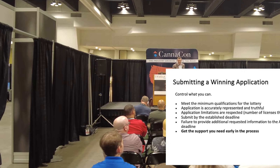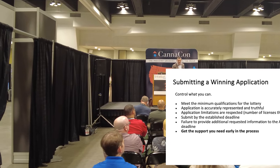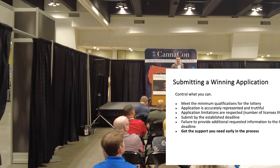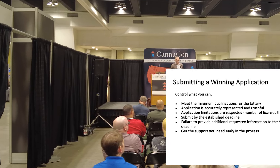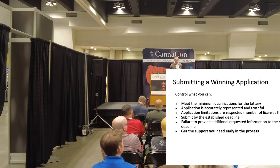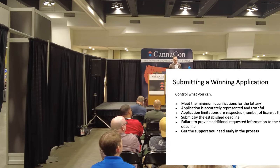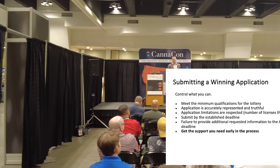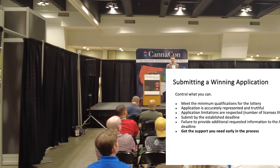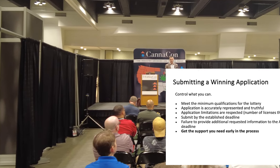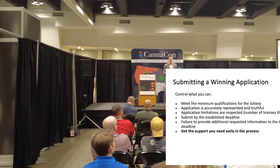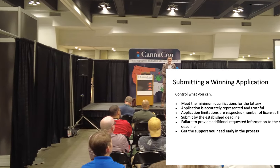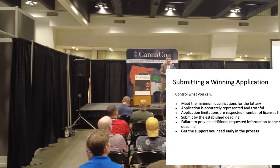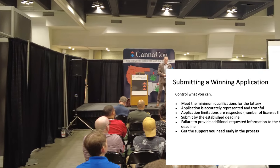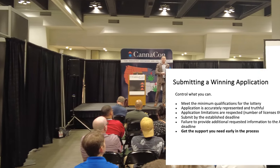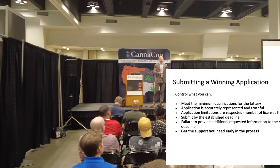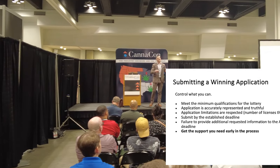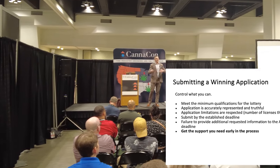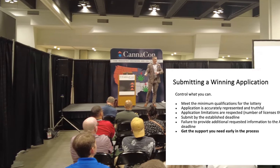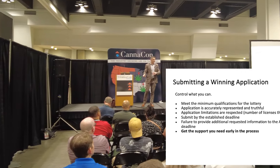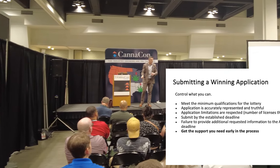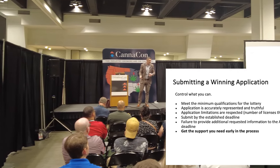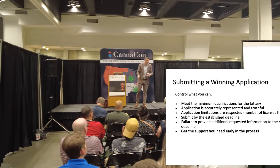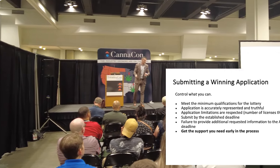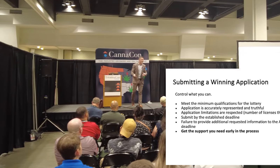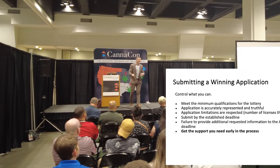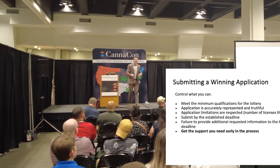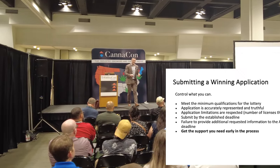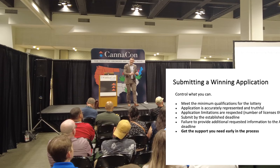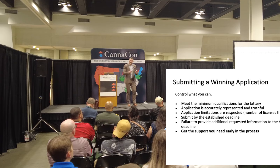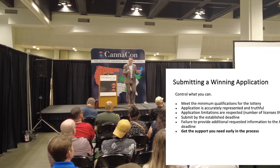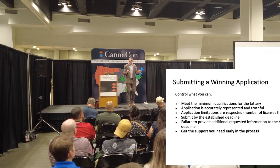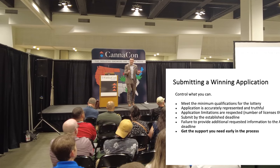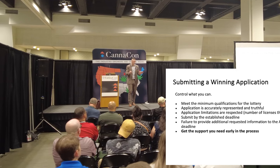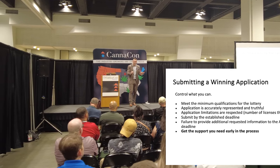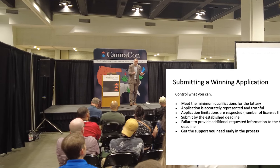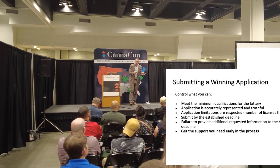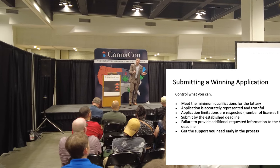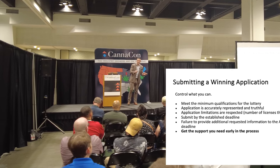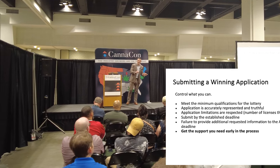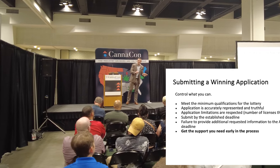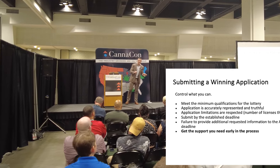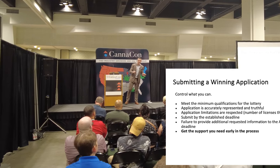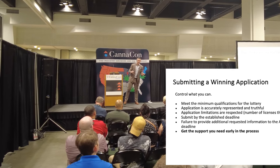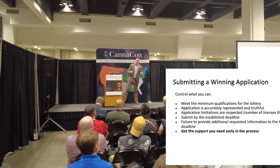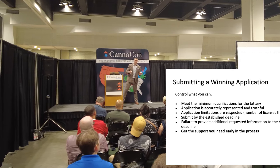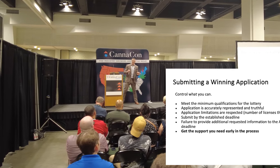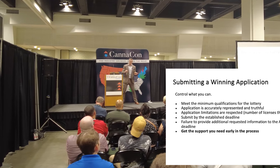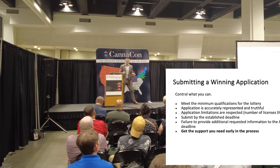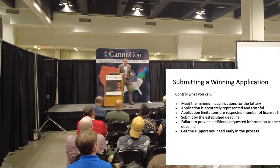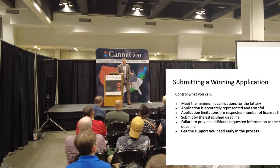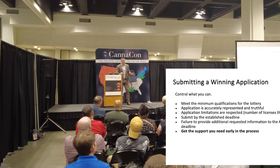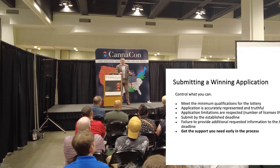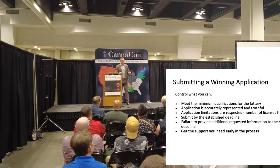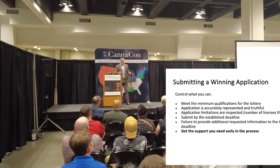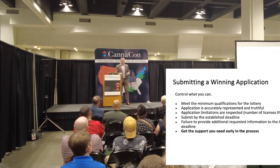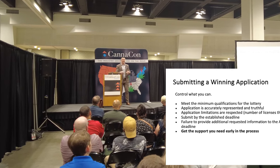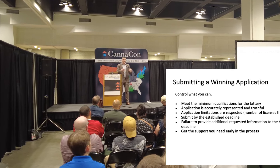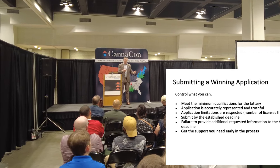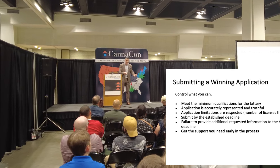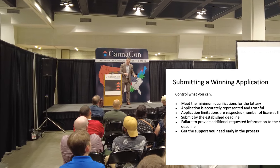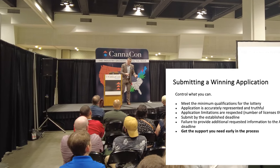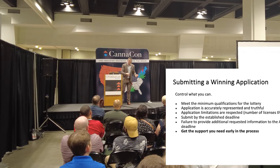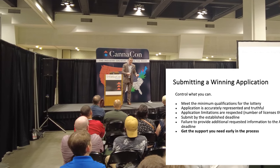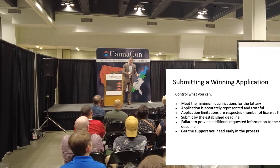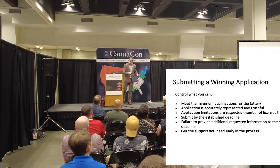getting all the food, right? You got to take what you need, but you got to eat what you take. It's kind of the same thing in a lottery application process, right? We want to